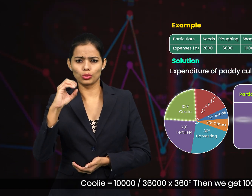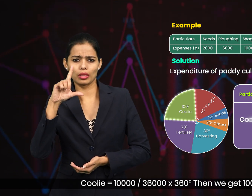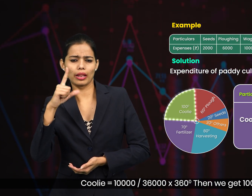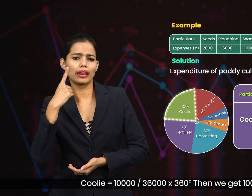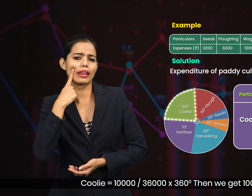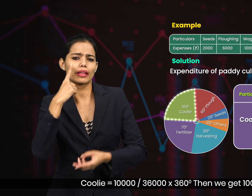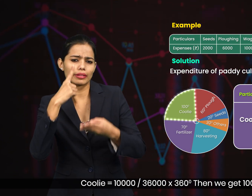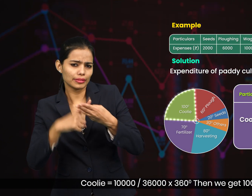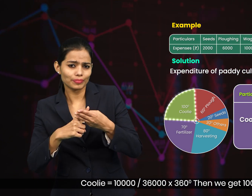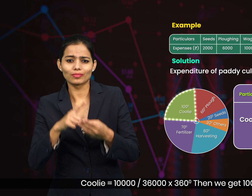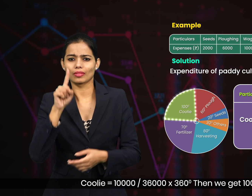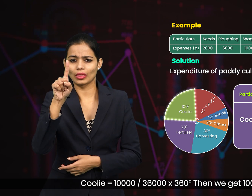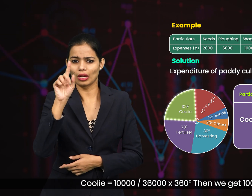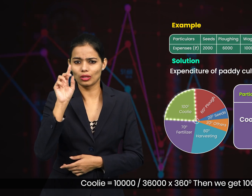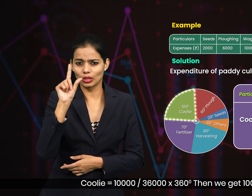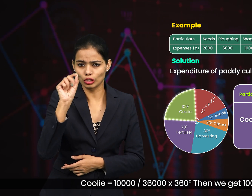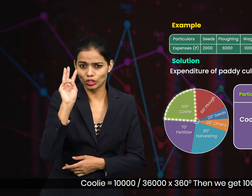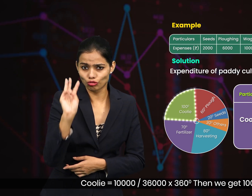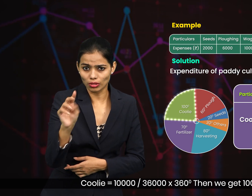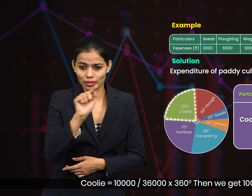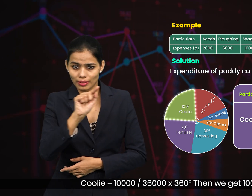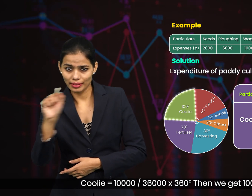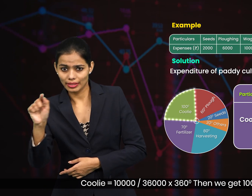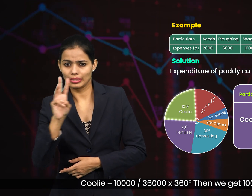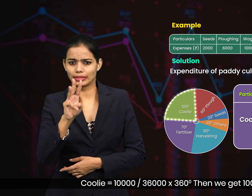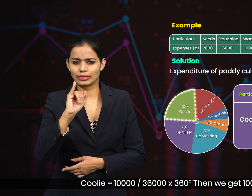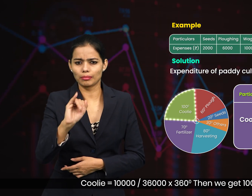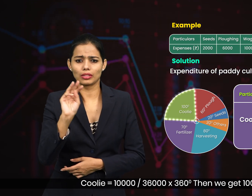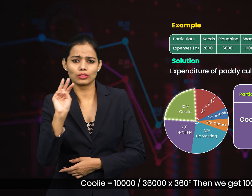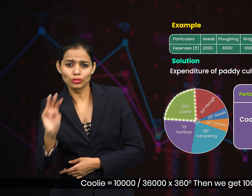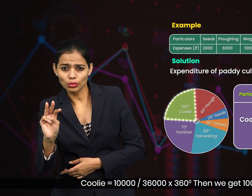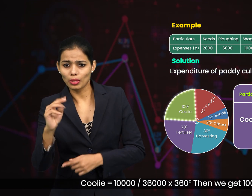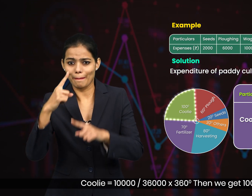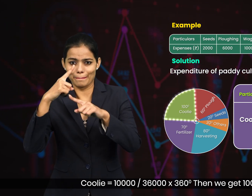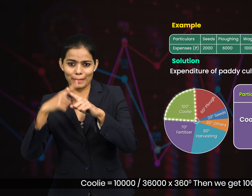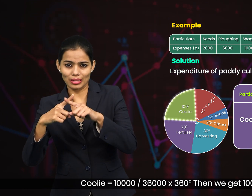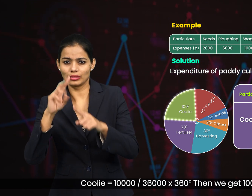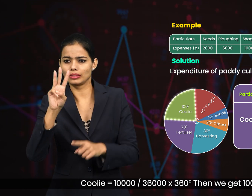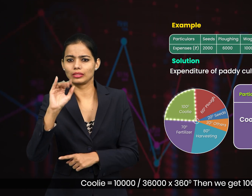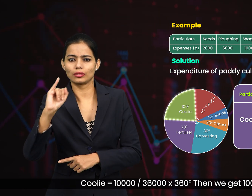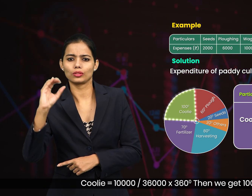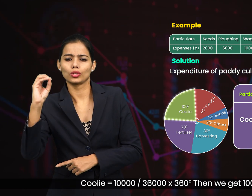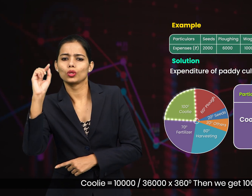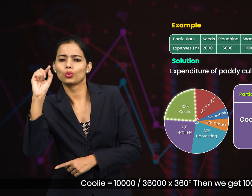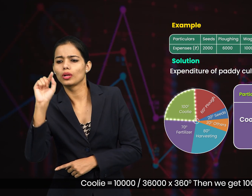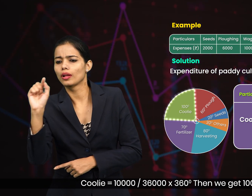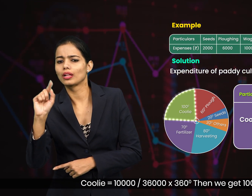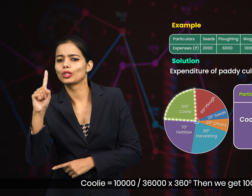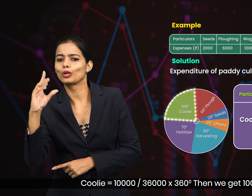Coolie is equal to 10,000 by 36,000 into 360 degree. Then we get 100